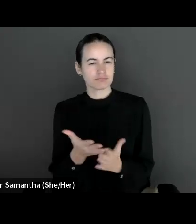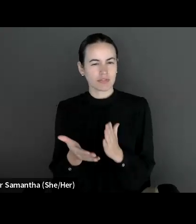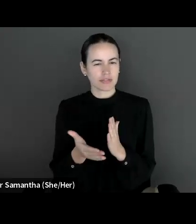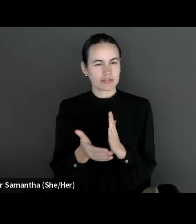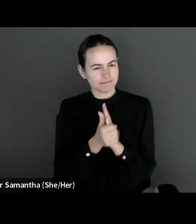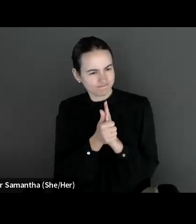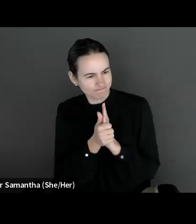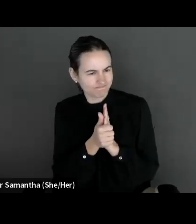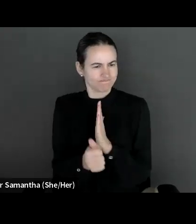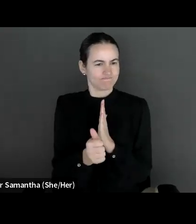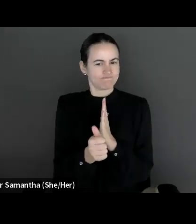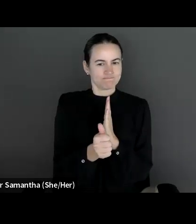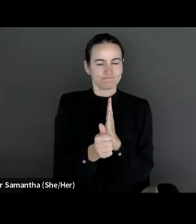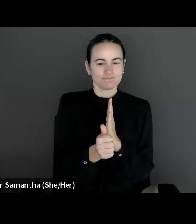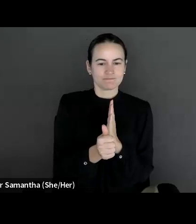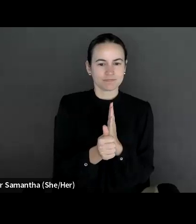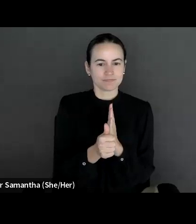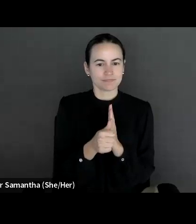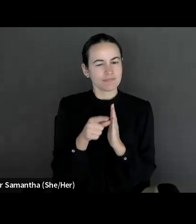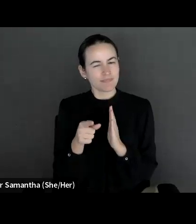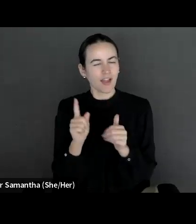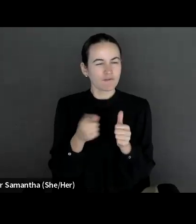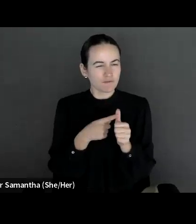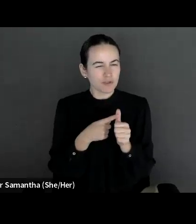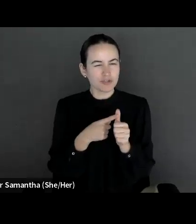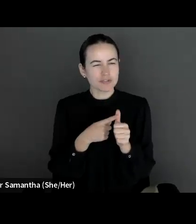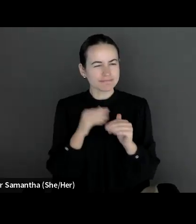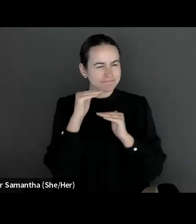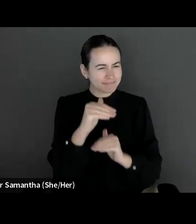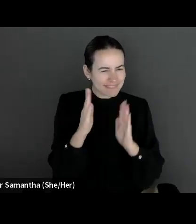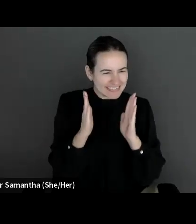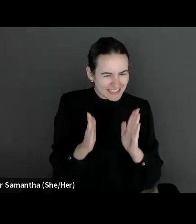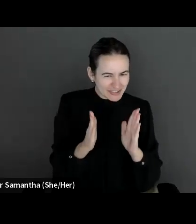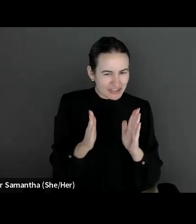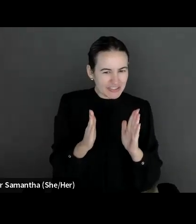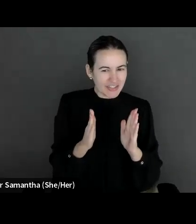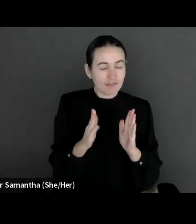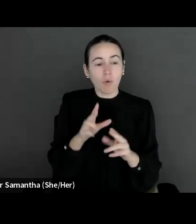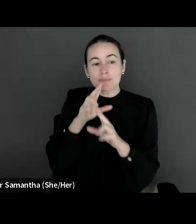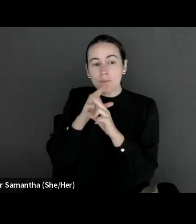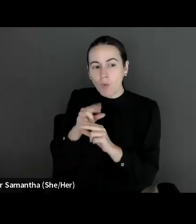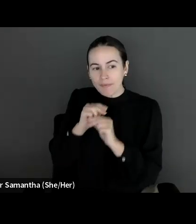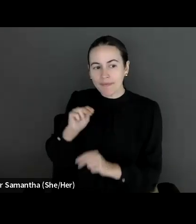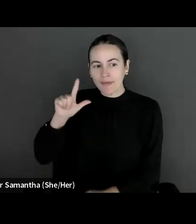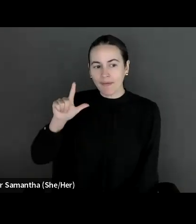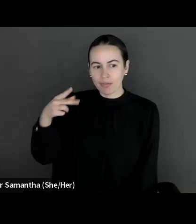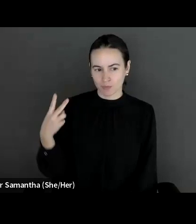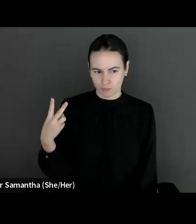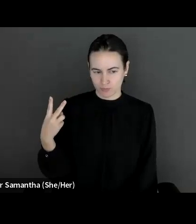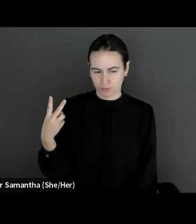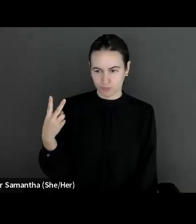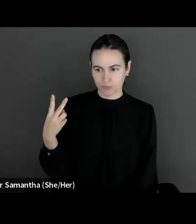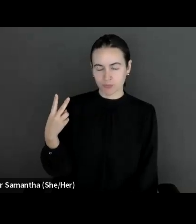briefly about the construct of fluency for spoken second language.